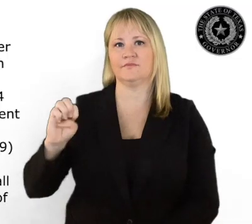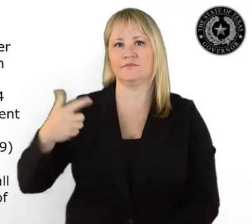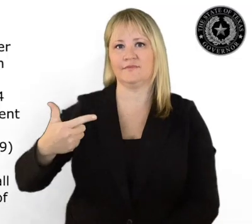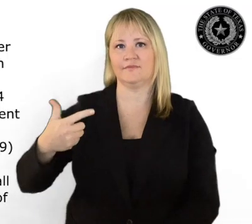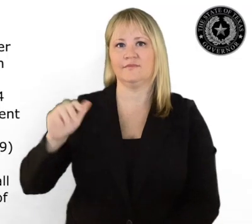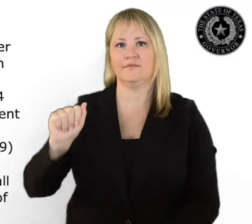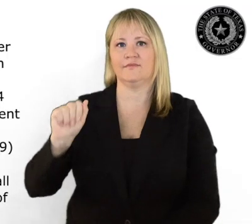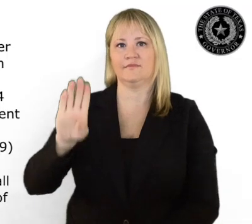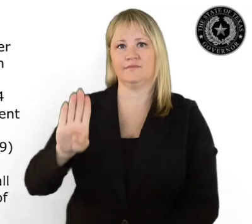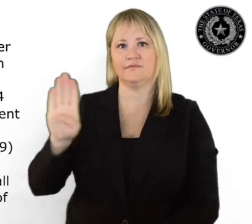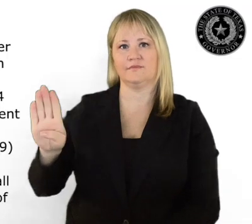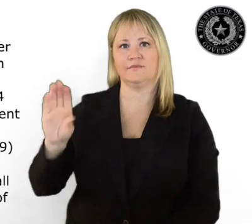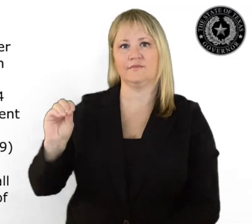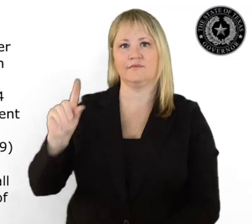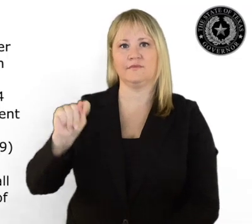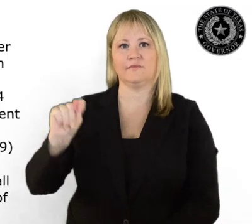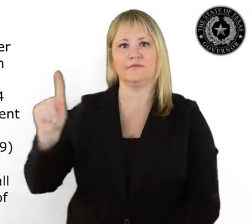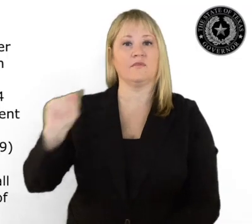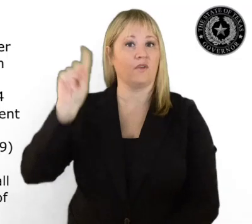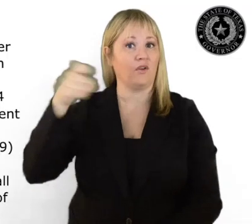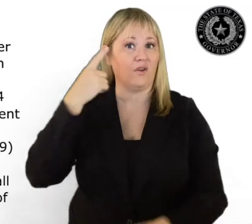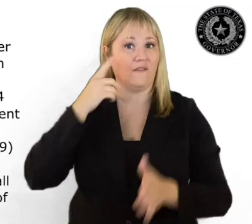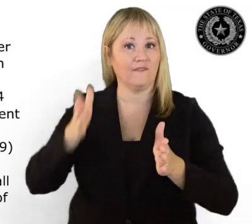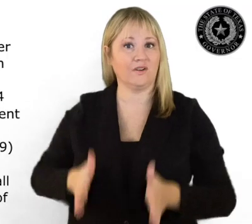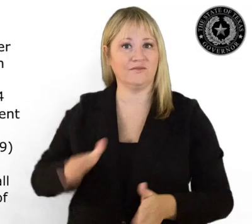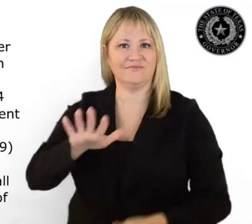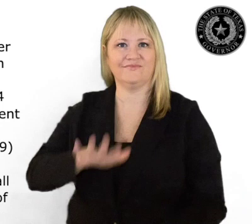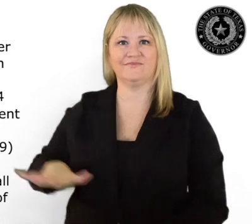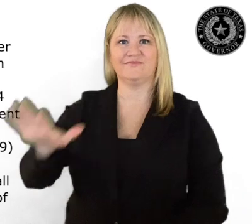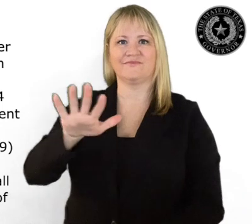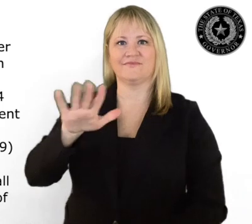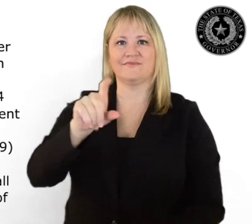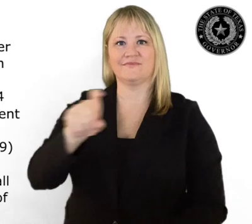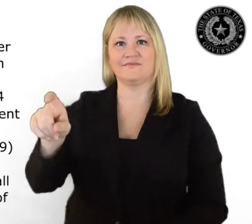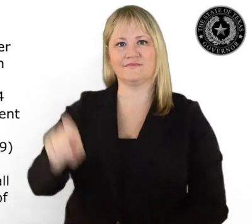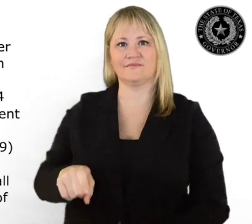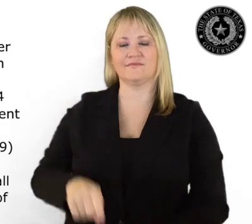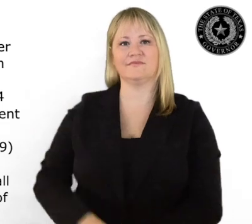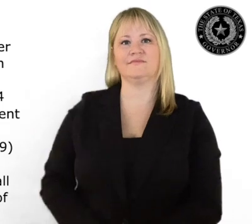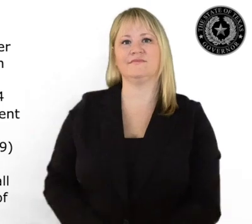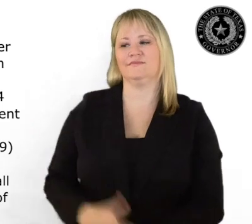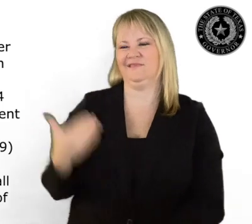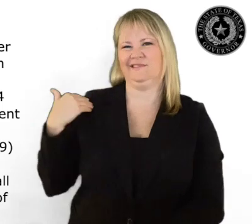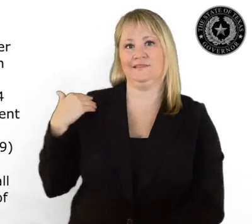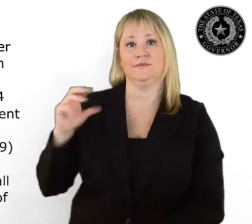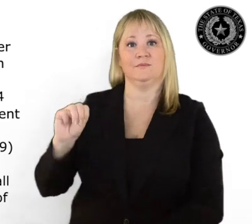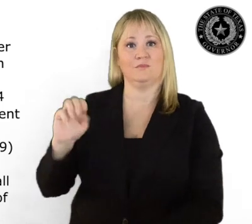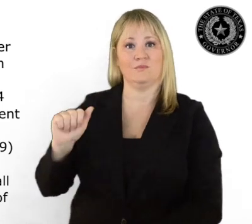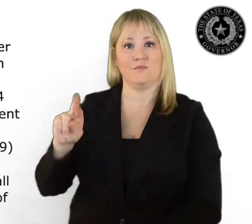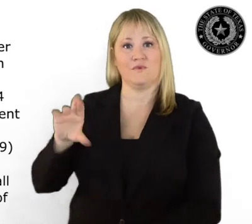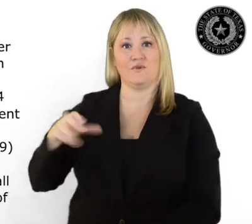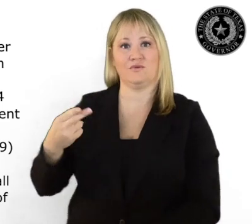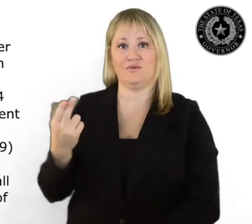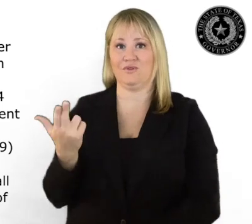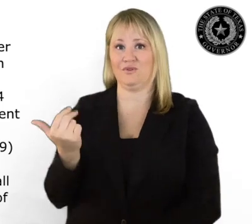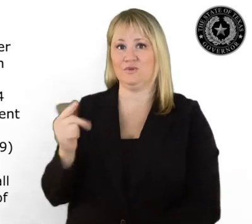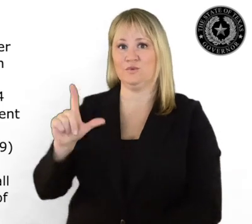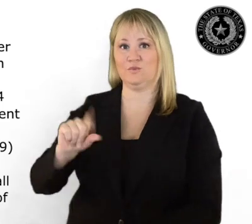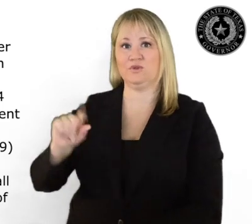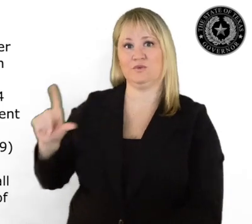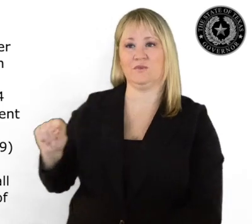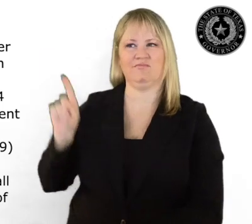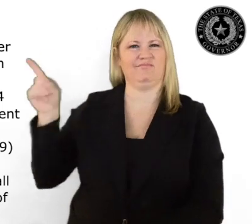Whereas I, Greg Abbott, Governor of Texas, issued a disaster proclamation on March 13,